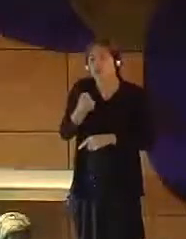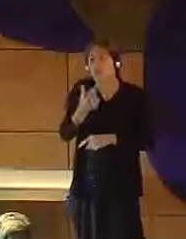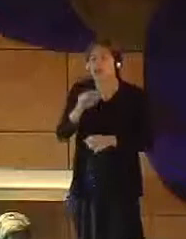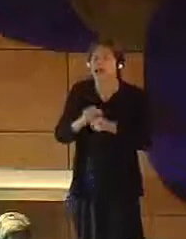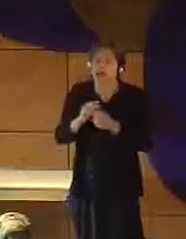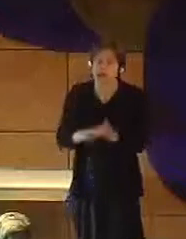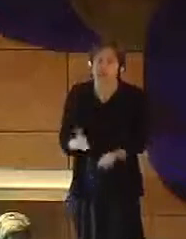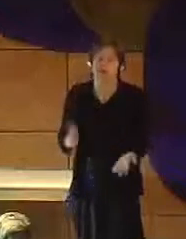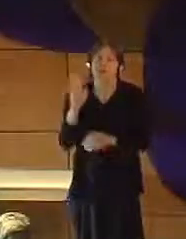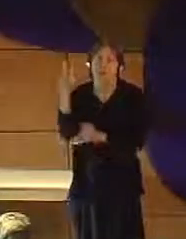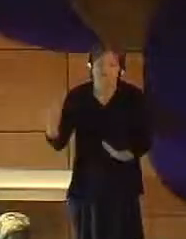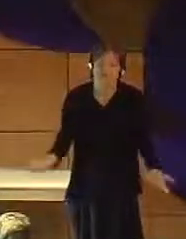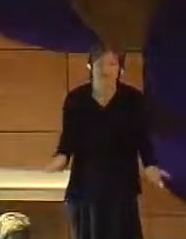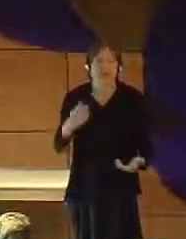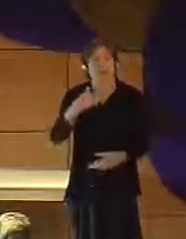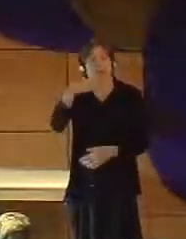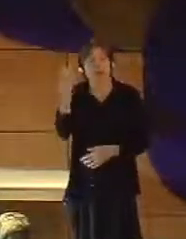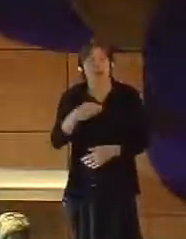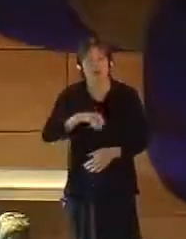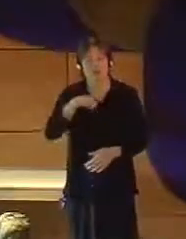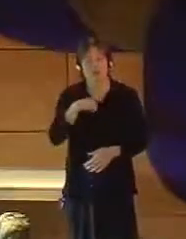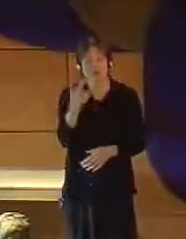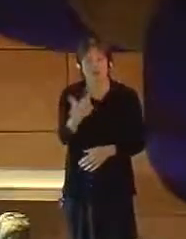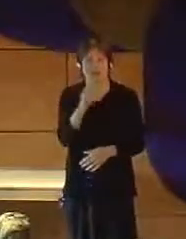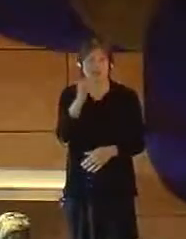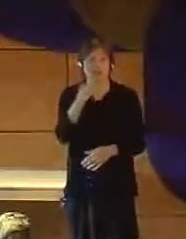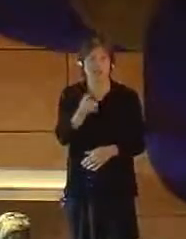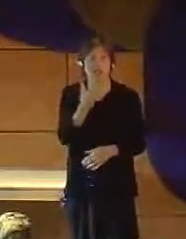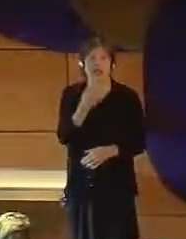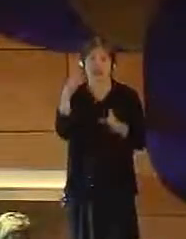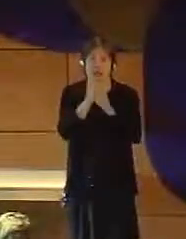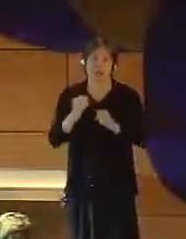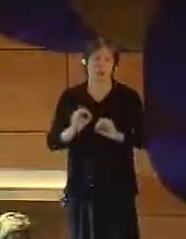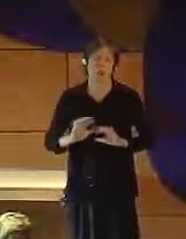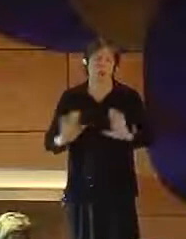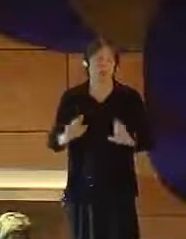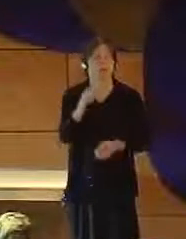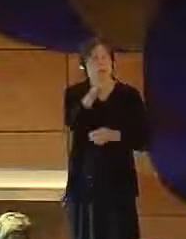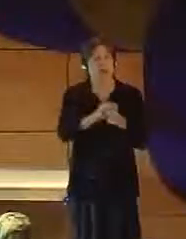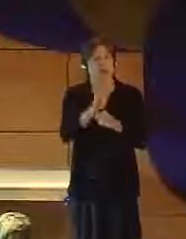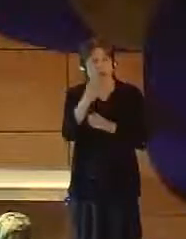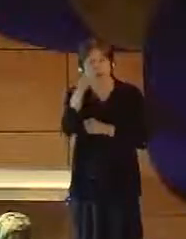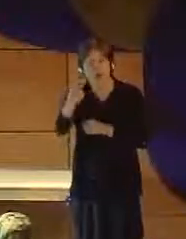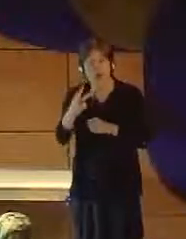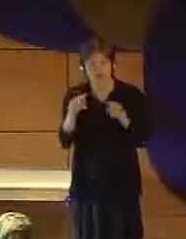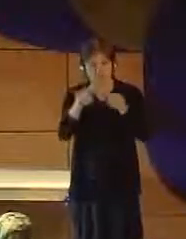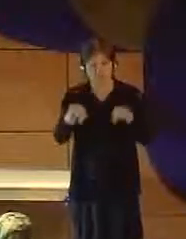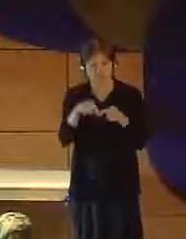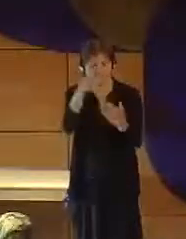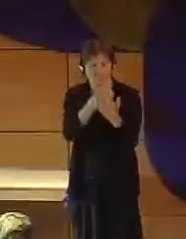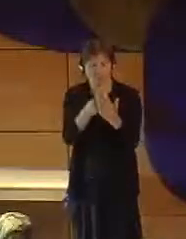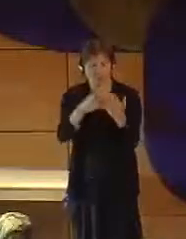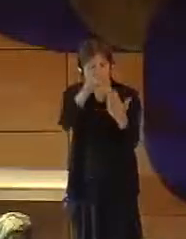you look in the pharmacy, it usually says spread it out through the day. But actually, if you look at the normal production of